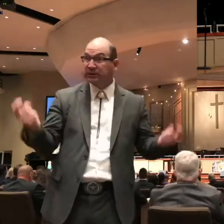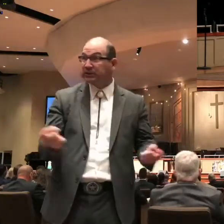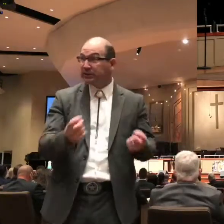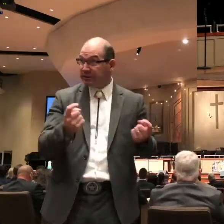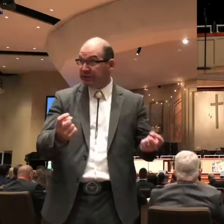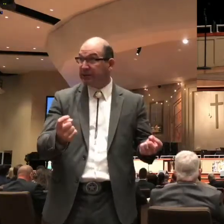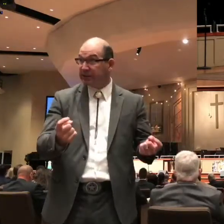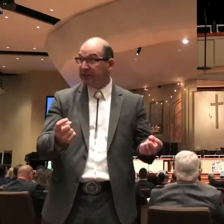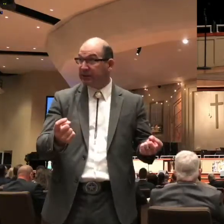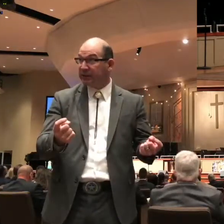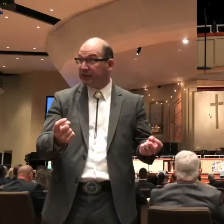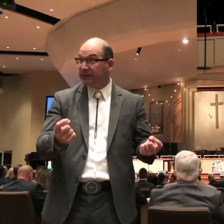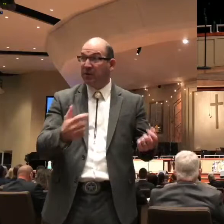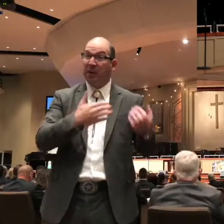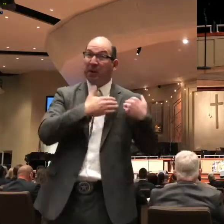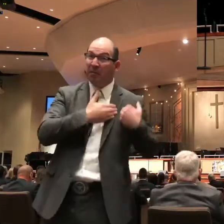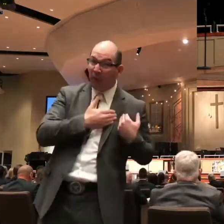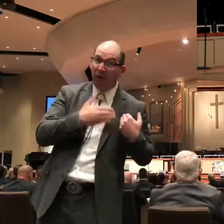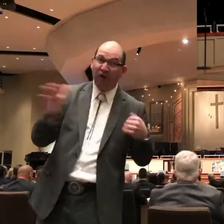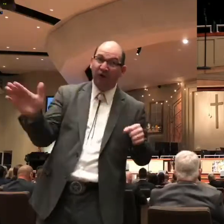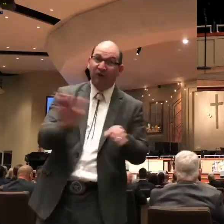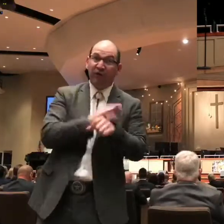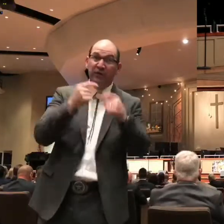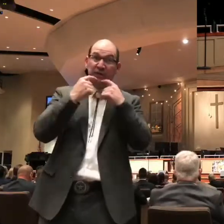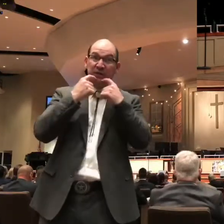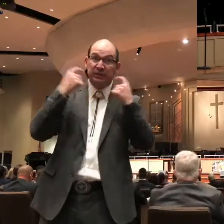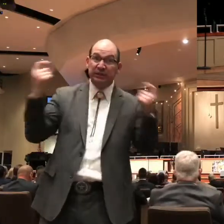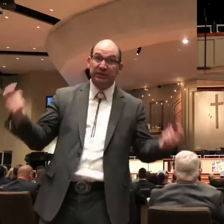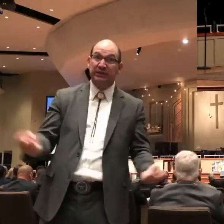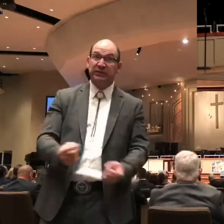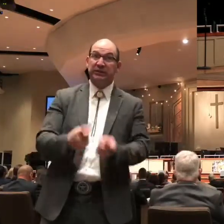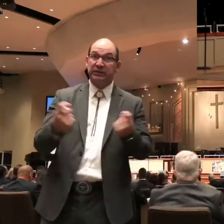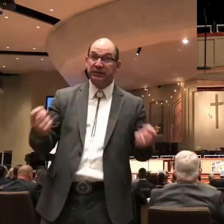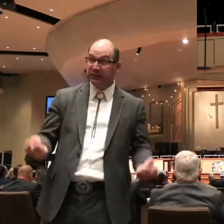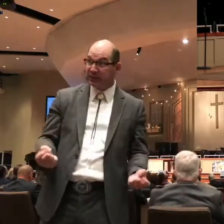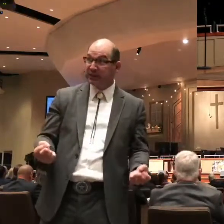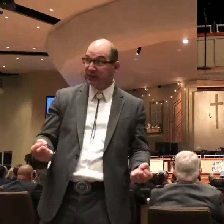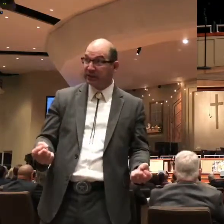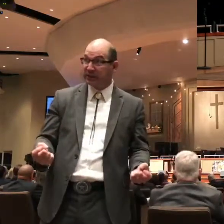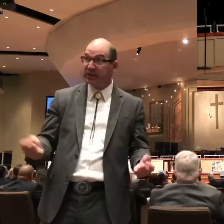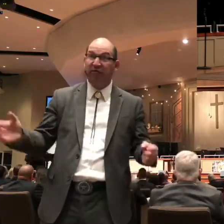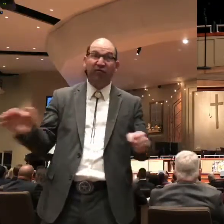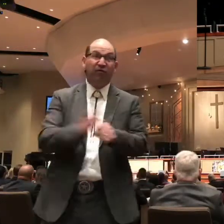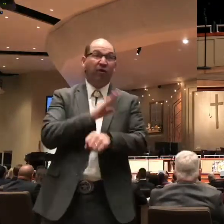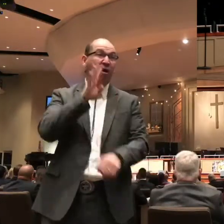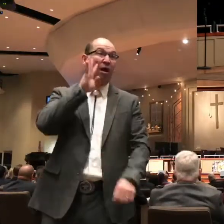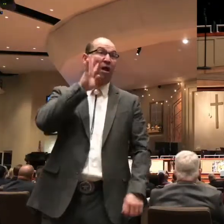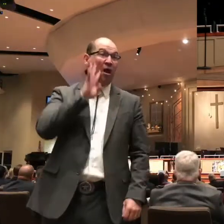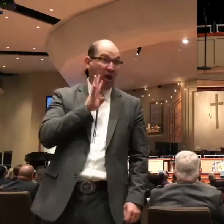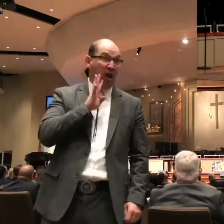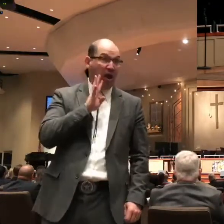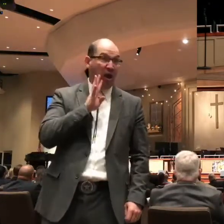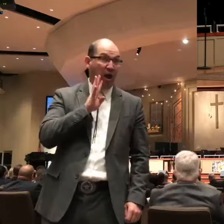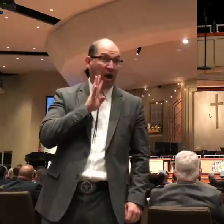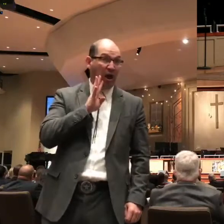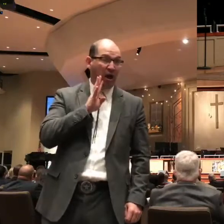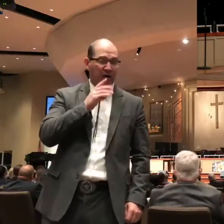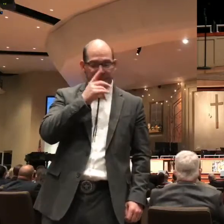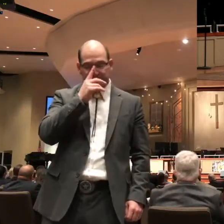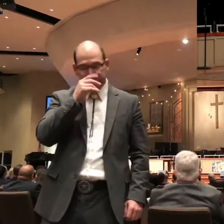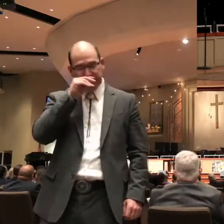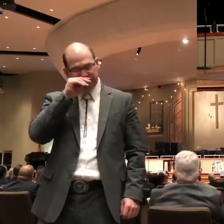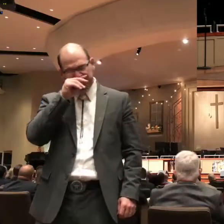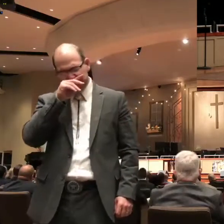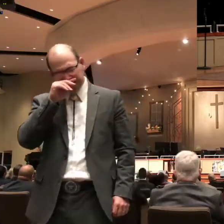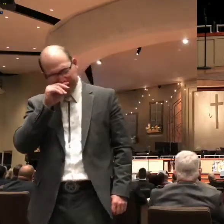laden, meaning loaded down. They were led away with diverse lusts. For whatever reason, in this case, there seems